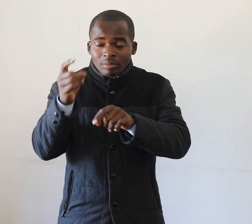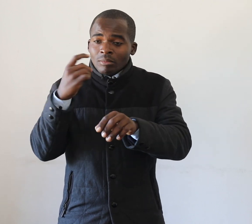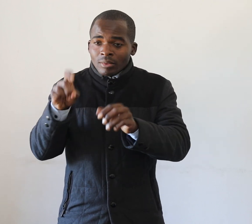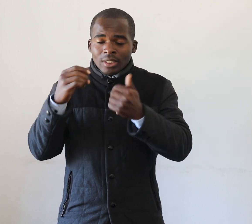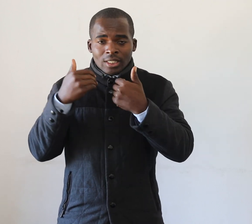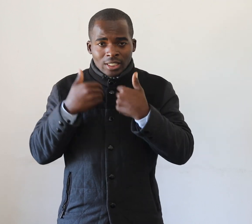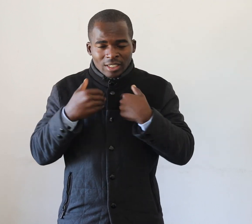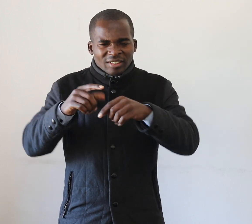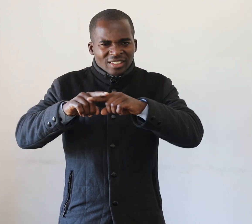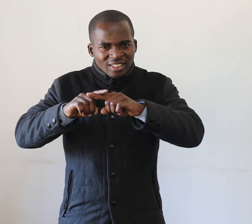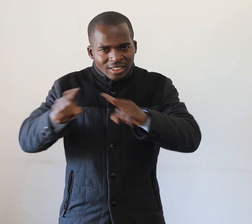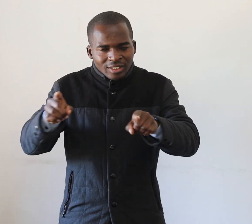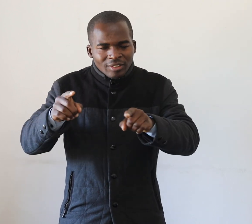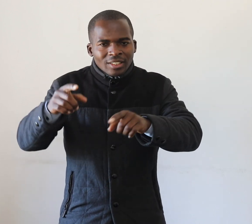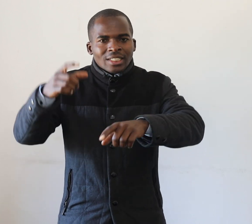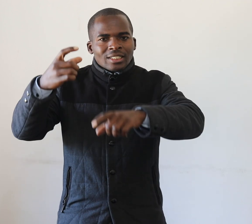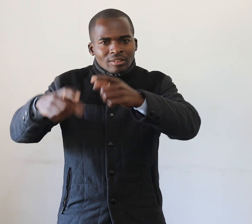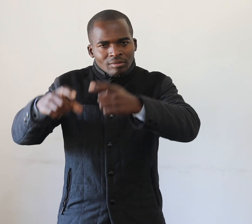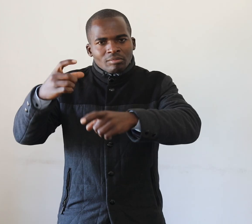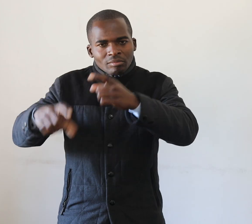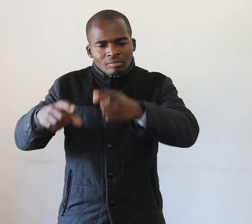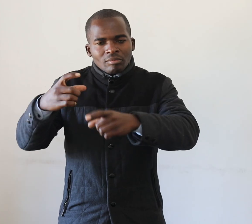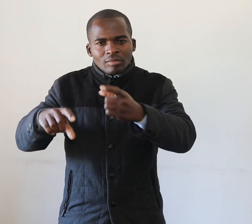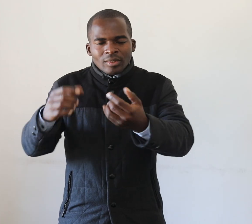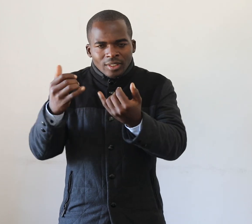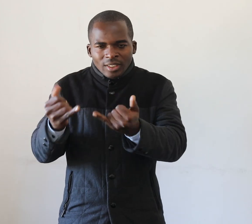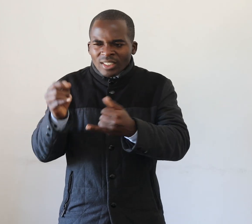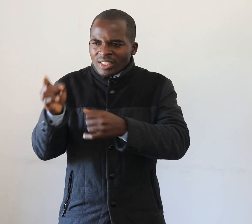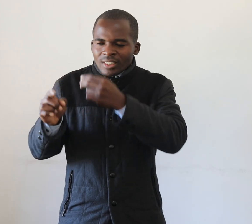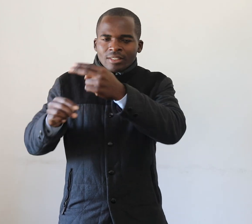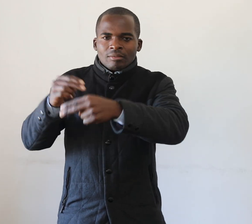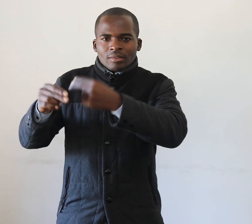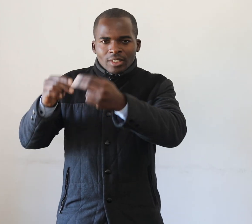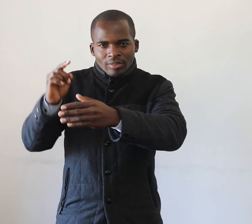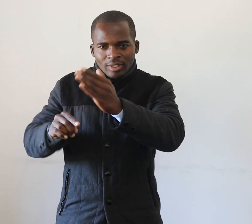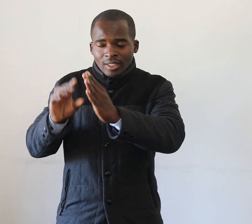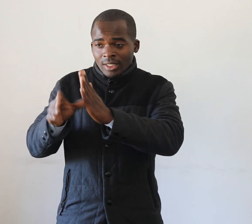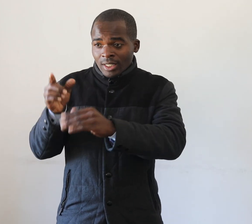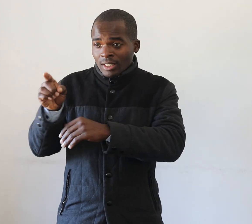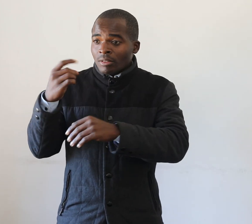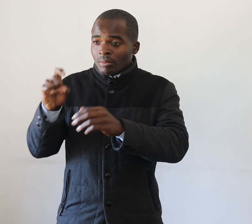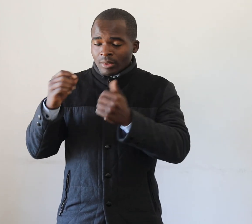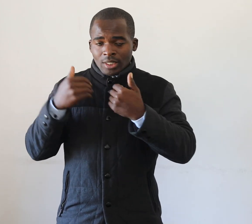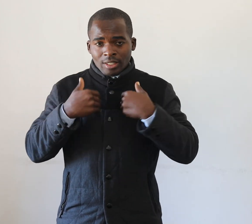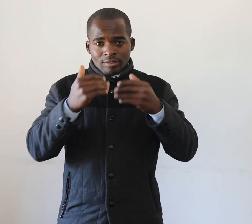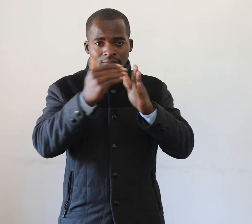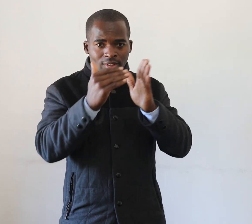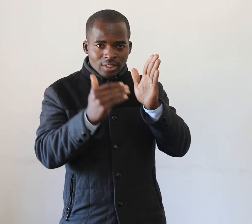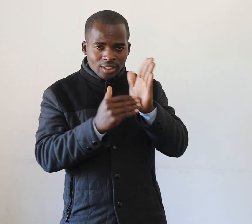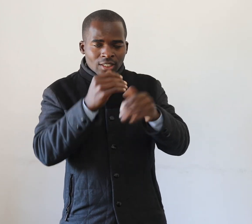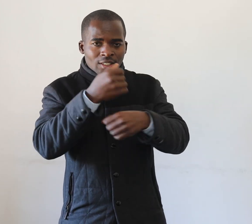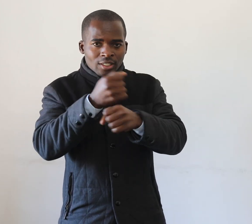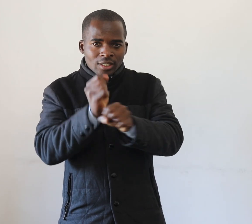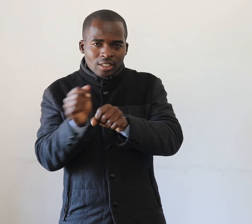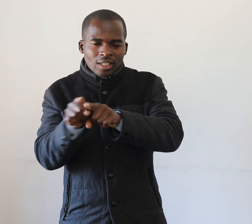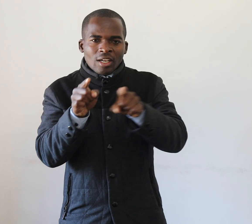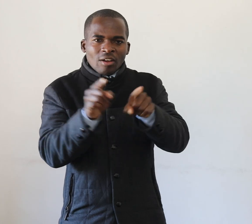different types of disabilities, which means the list should not be made up of only one kind of